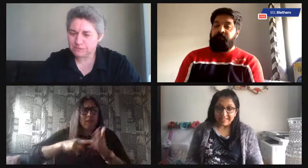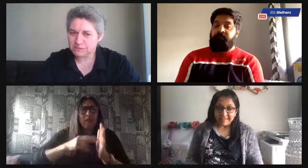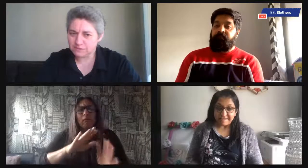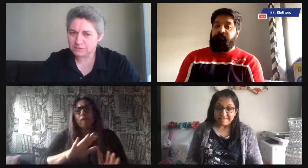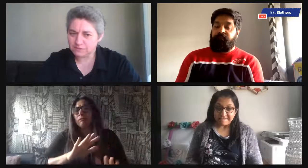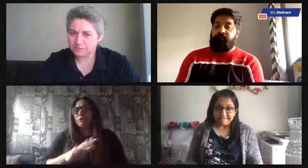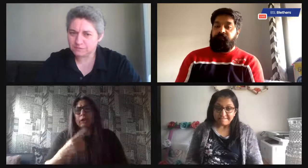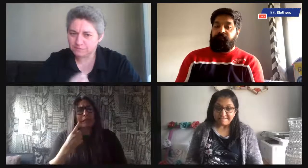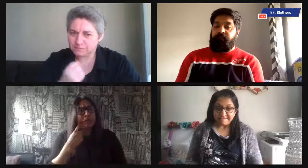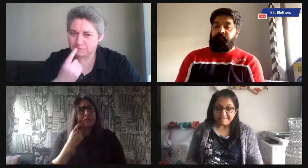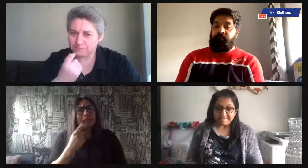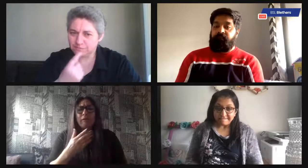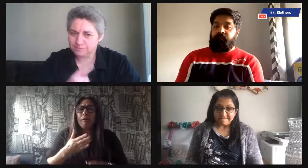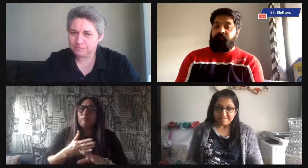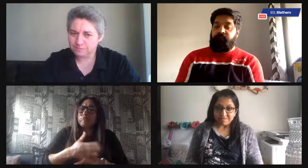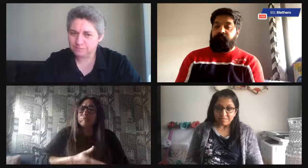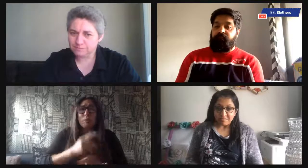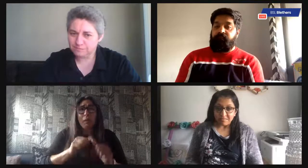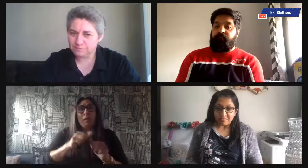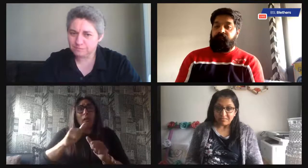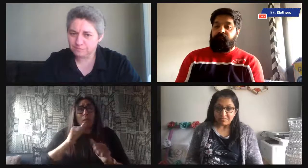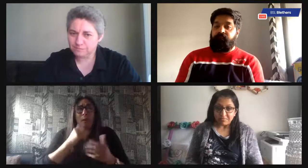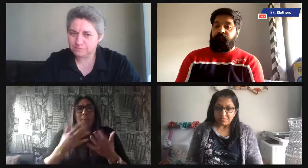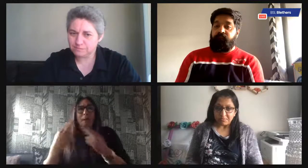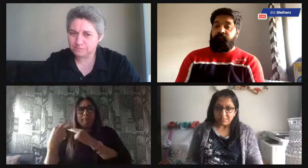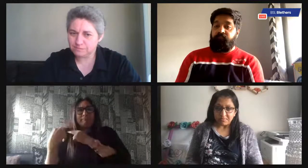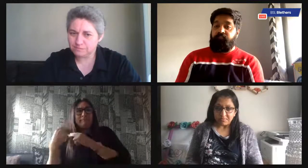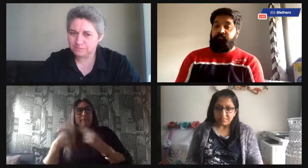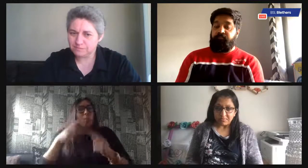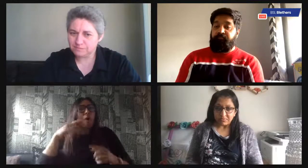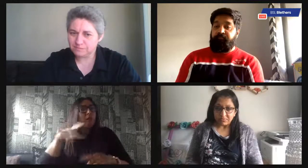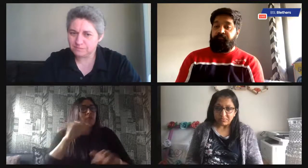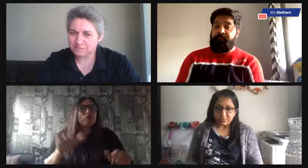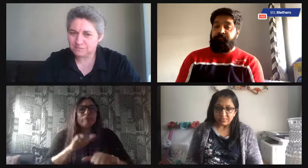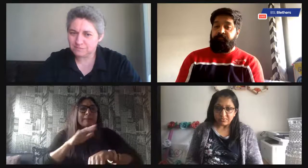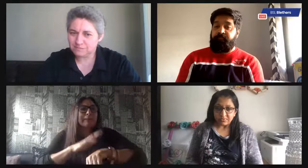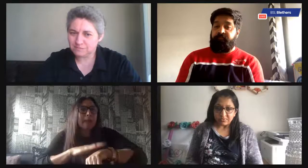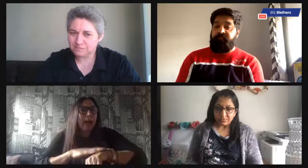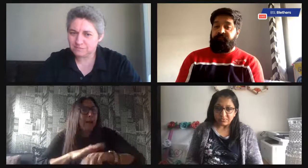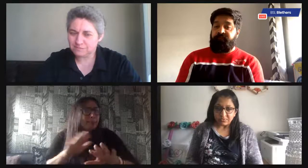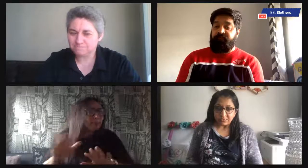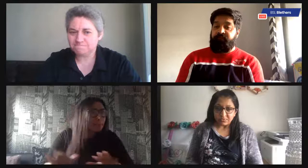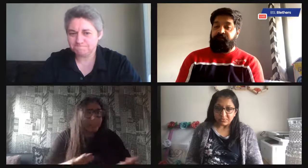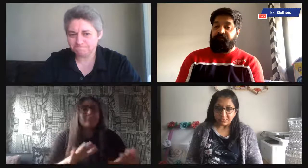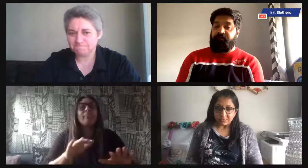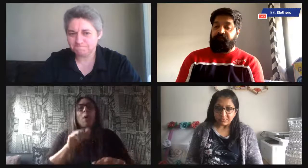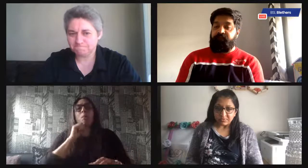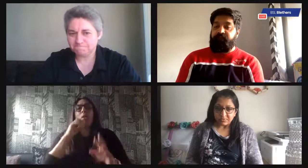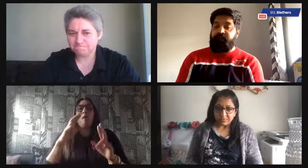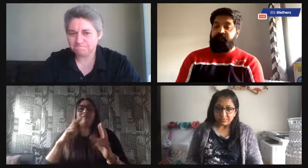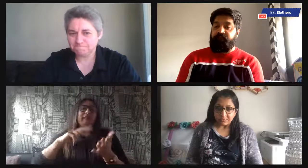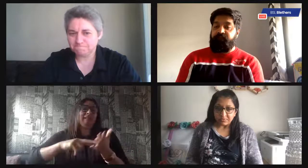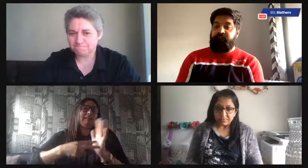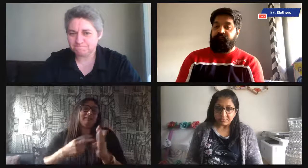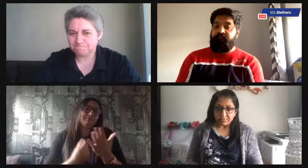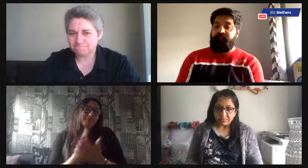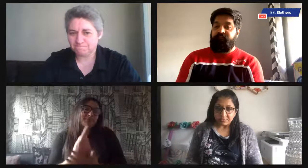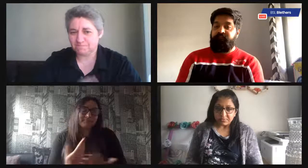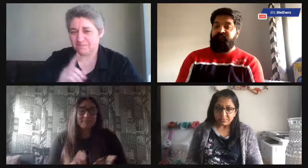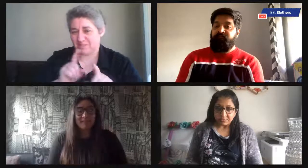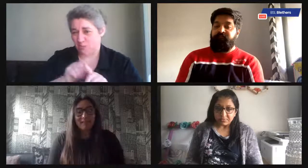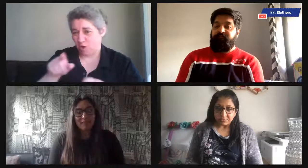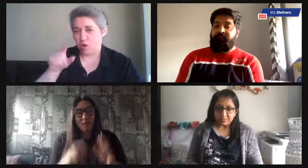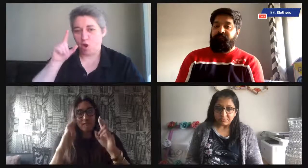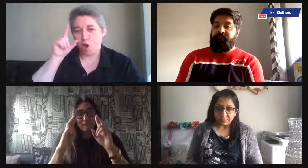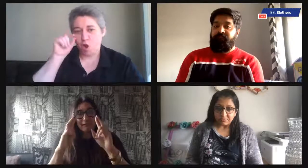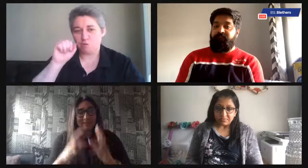work. So many volunteers you rely on it. It really is. It's a mammoth task and it's a lot of responsibility. I think what we'll